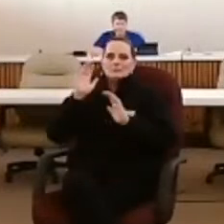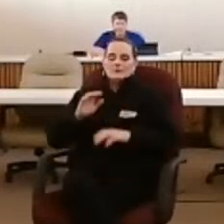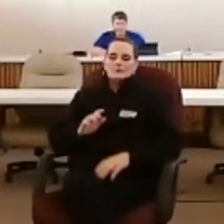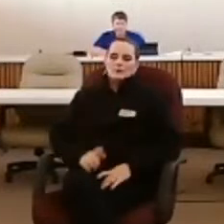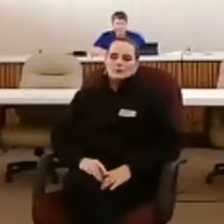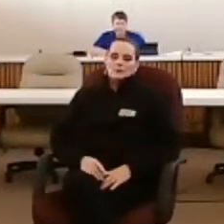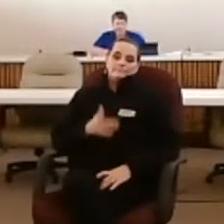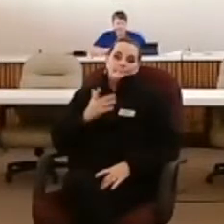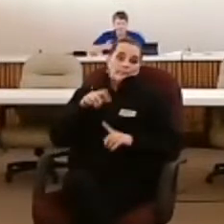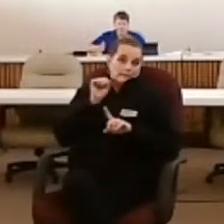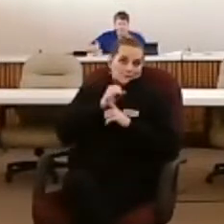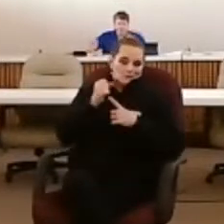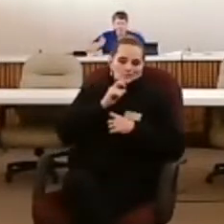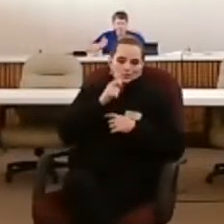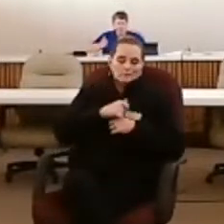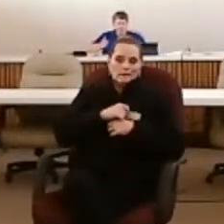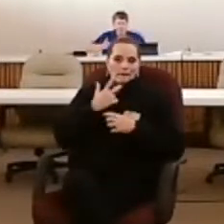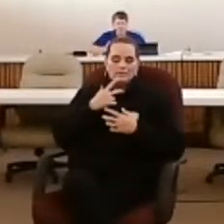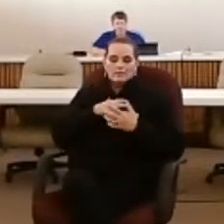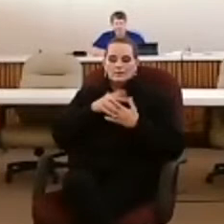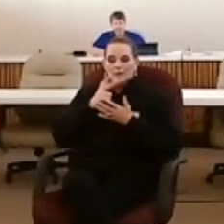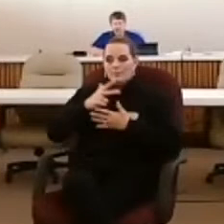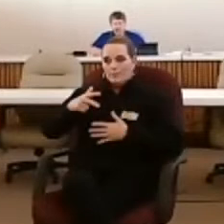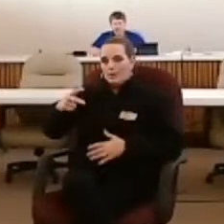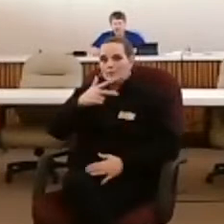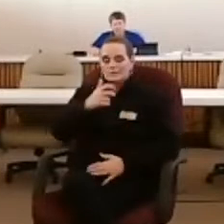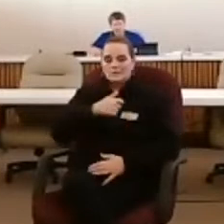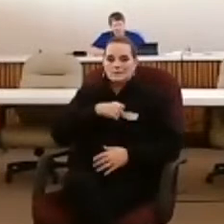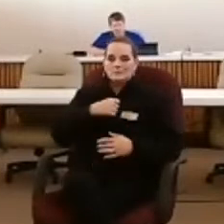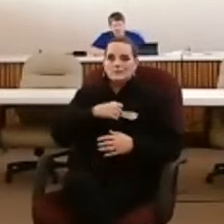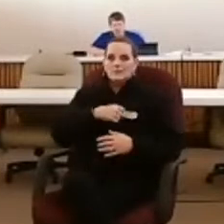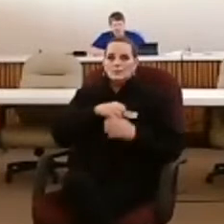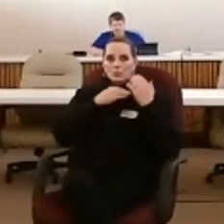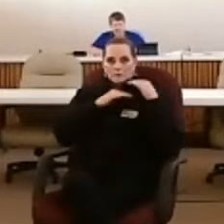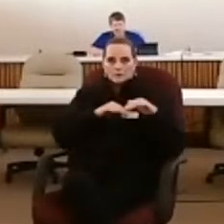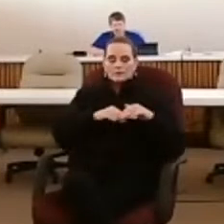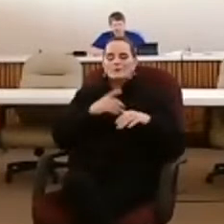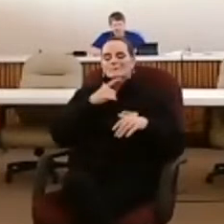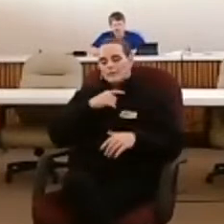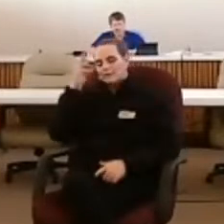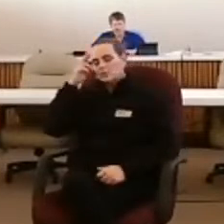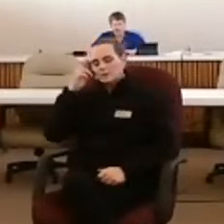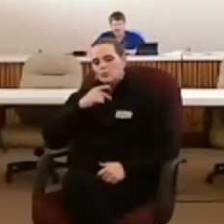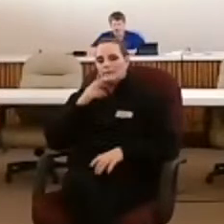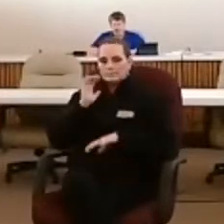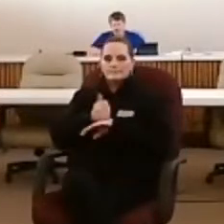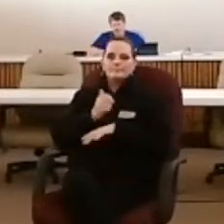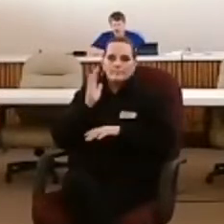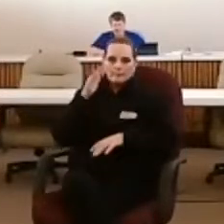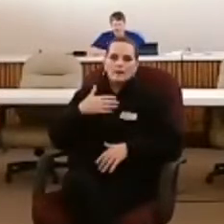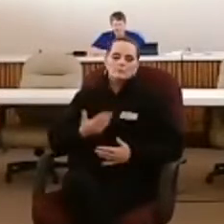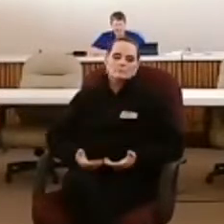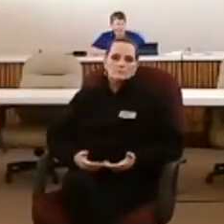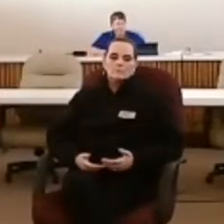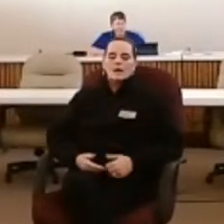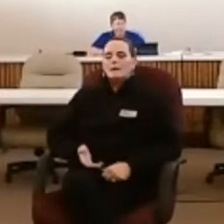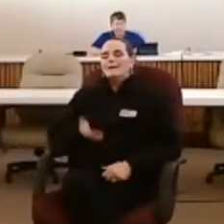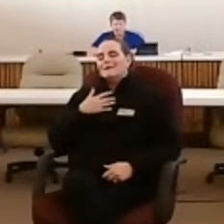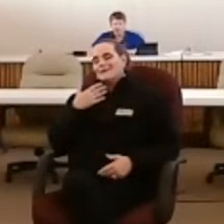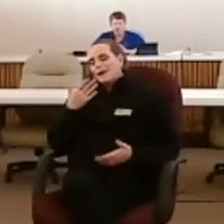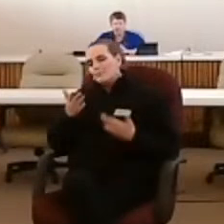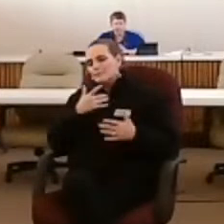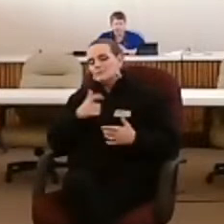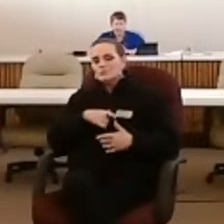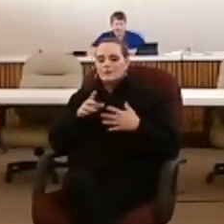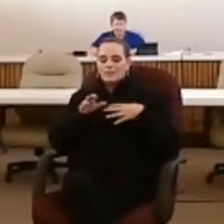any parking restrictions on the side of the road. So that's why we did it the way we did. I probably should have explained this